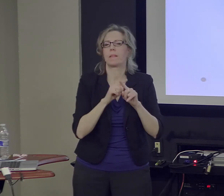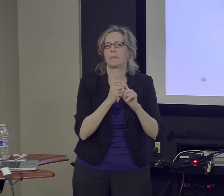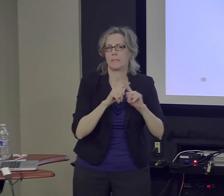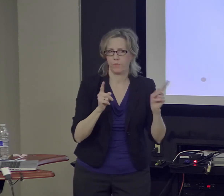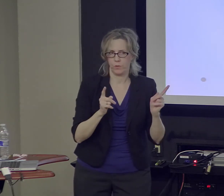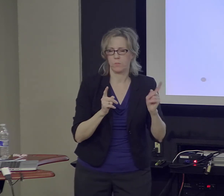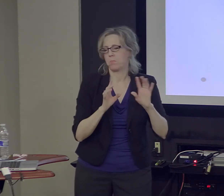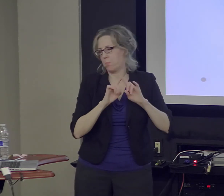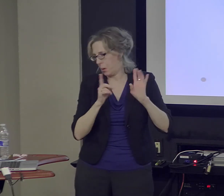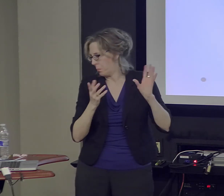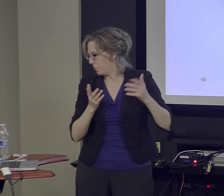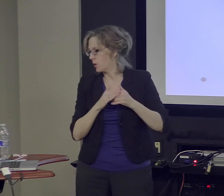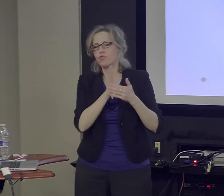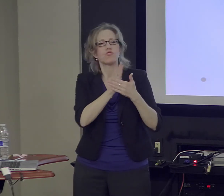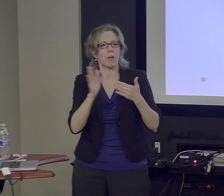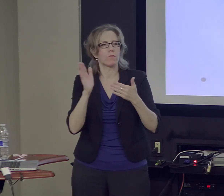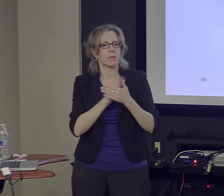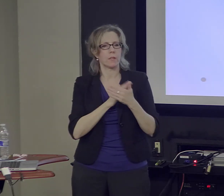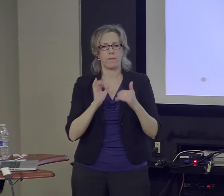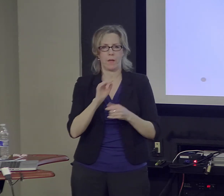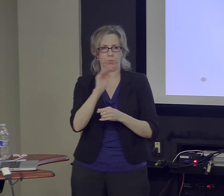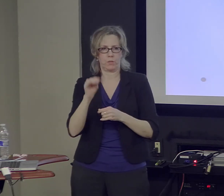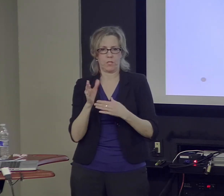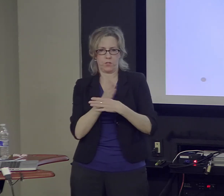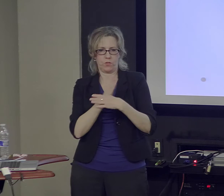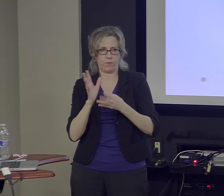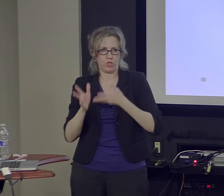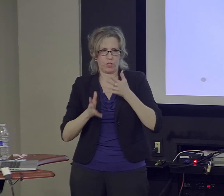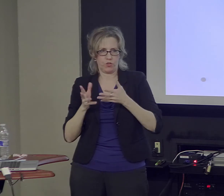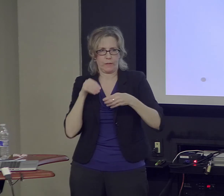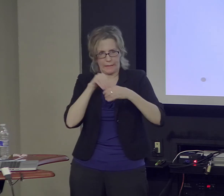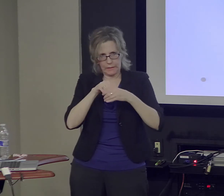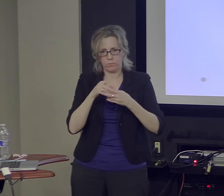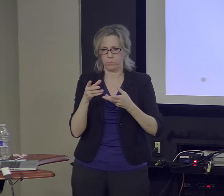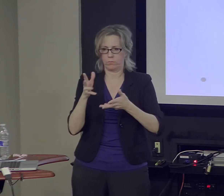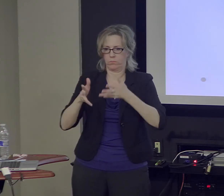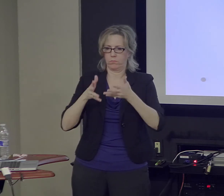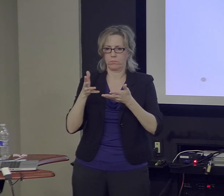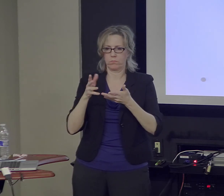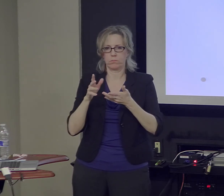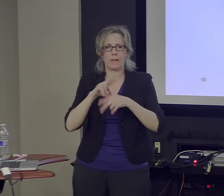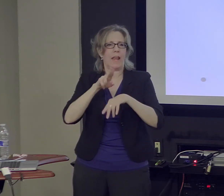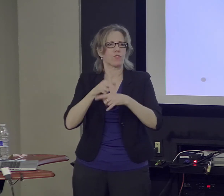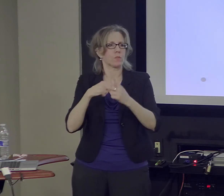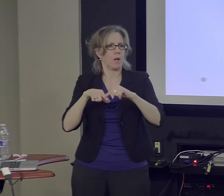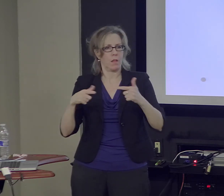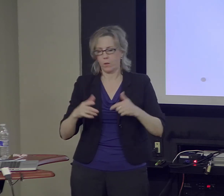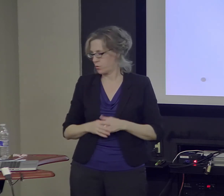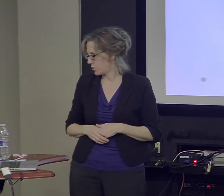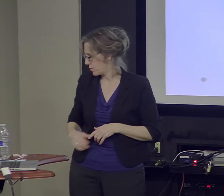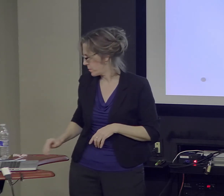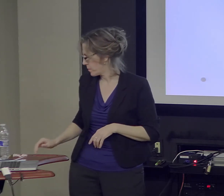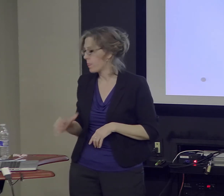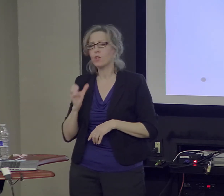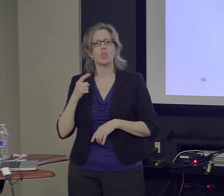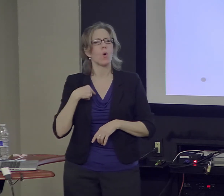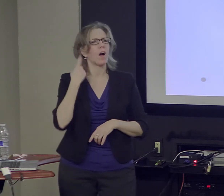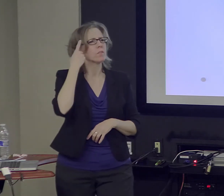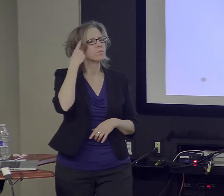because the notations may be approached a little bit differently, but that's why there is that range in the natural sign